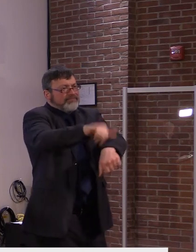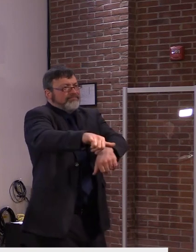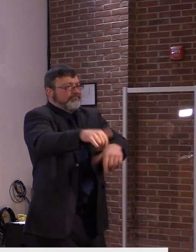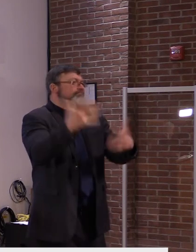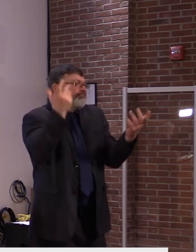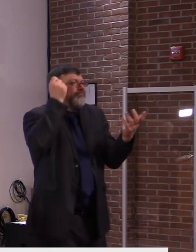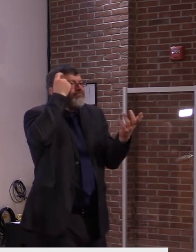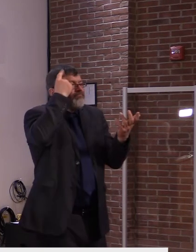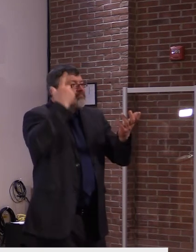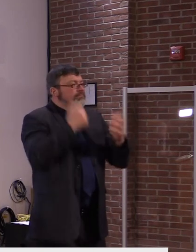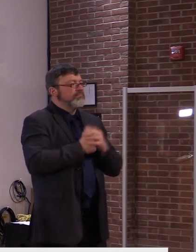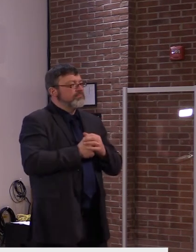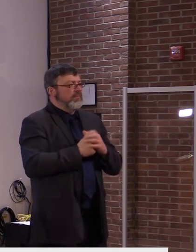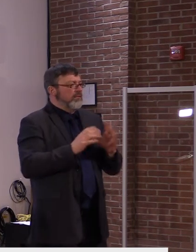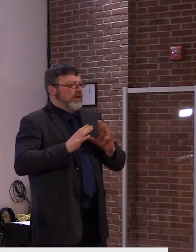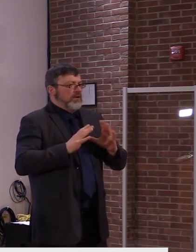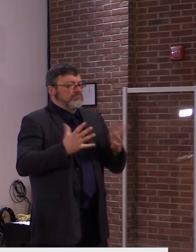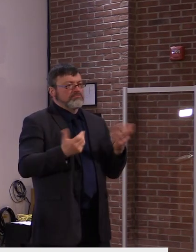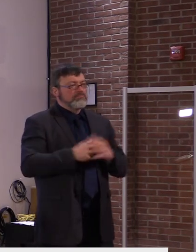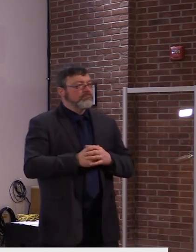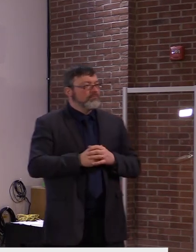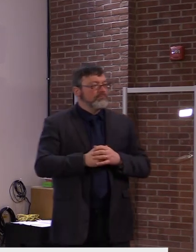Okay, thank you.